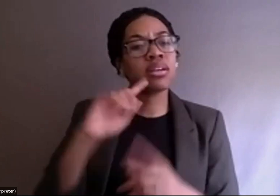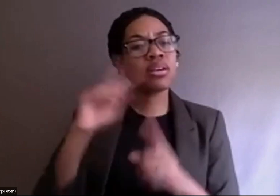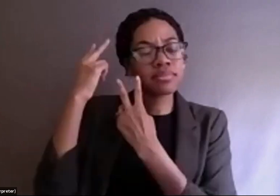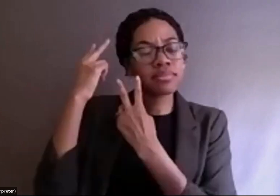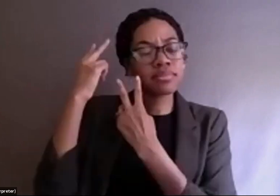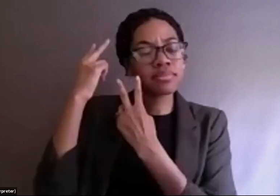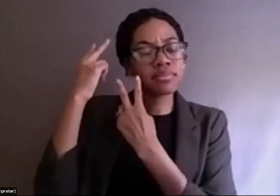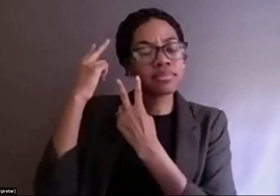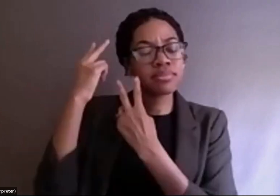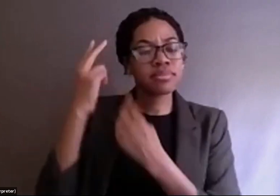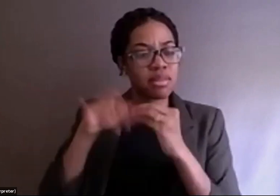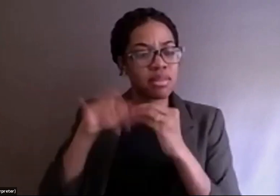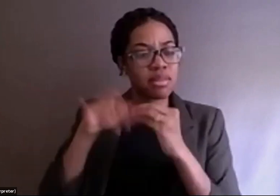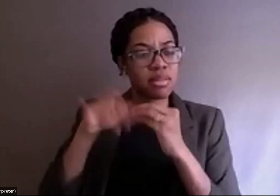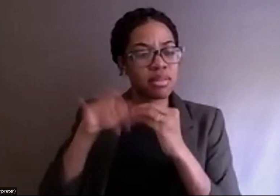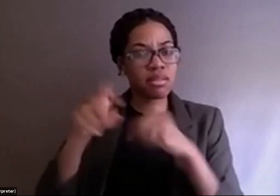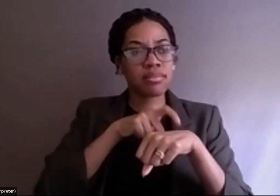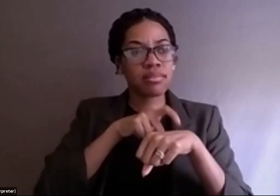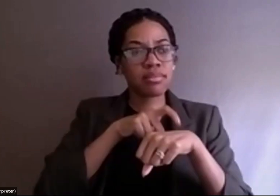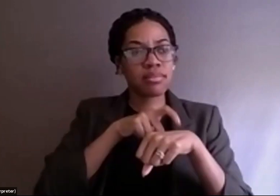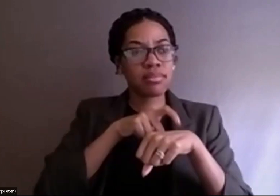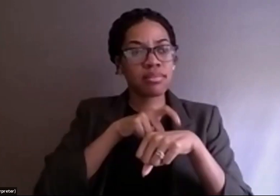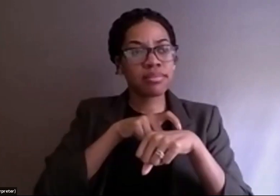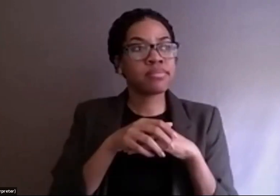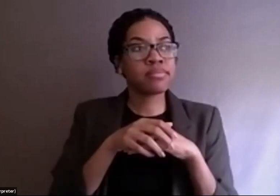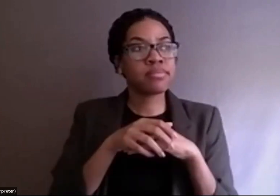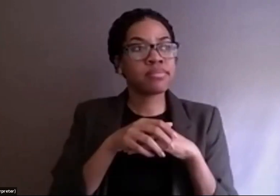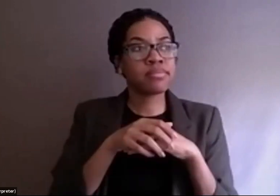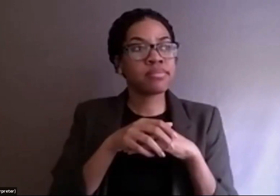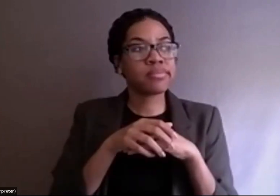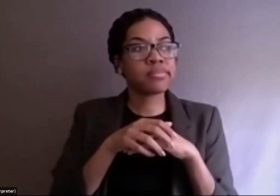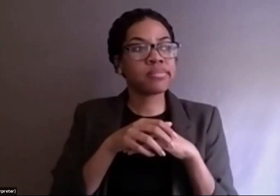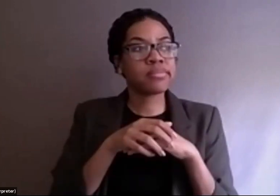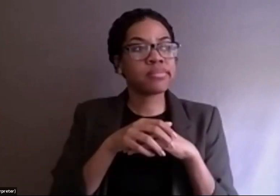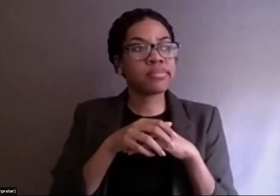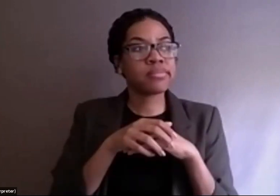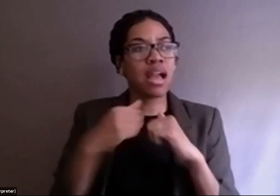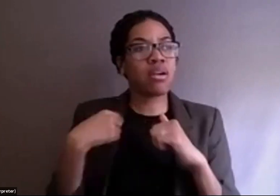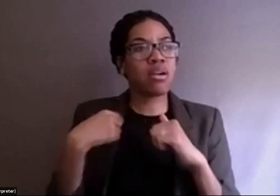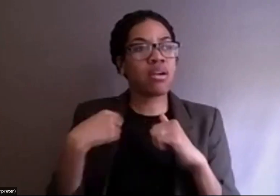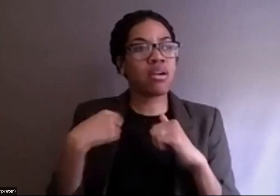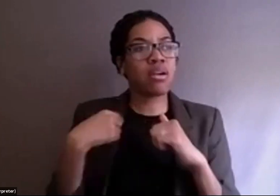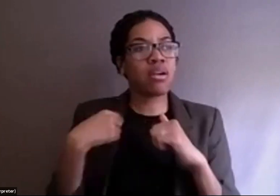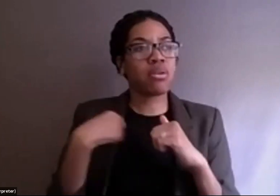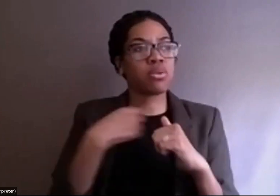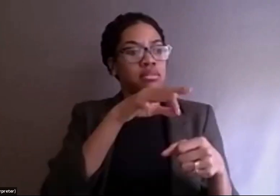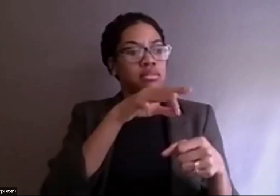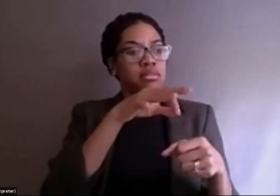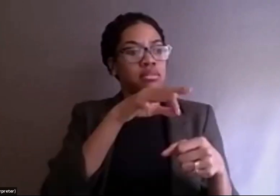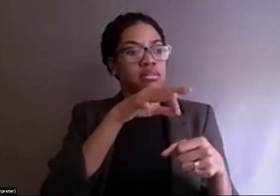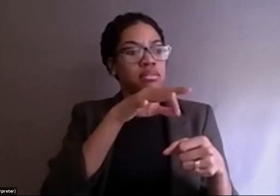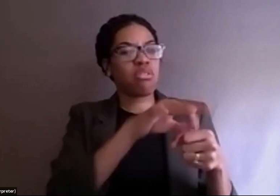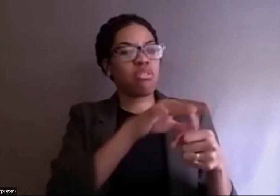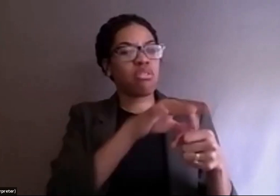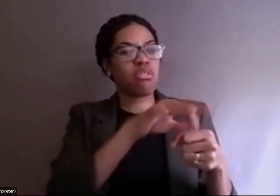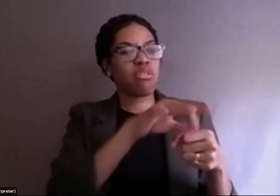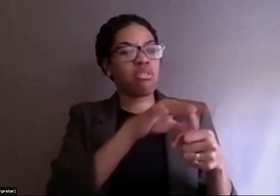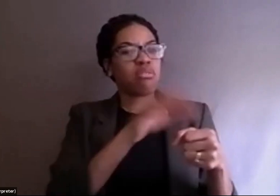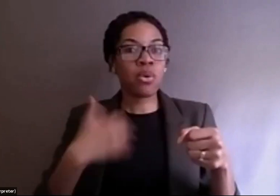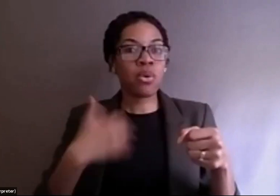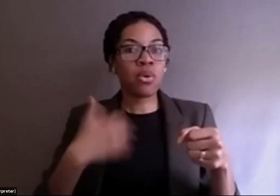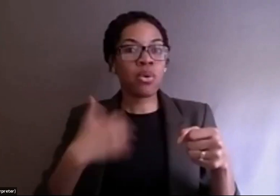experience and this whole exercise of power had reverberations way beyond what happened in Lowndes County. We